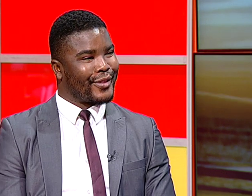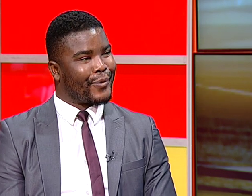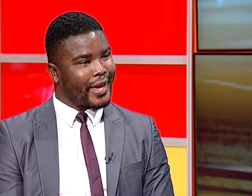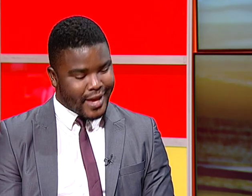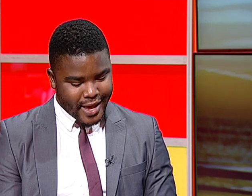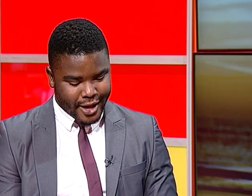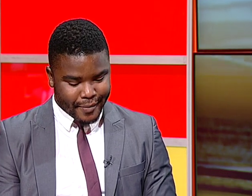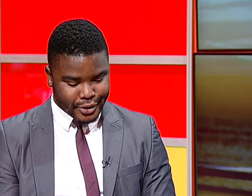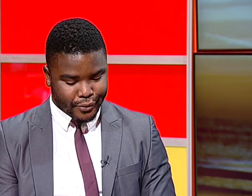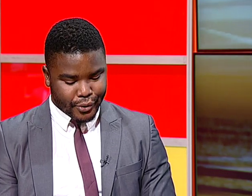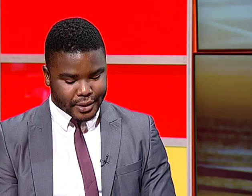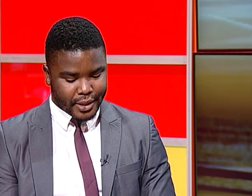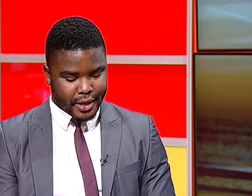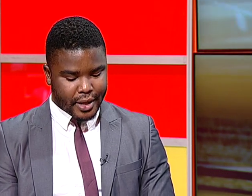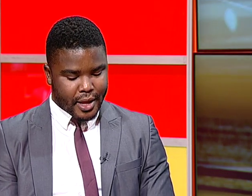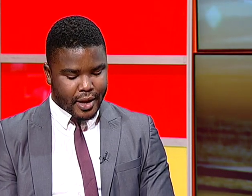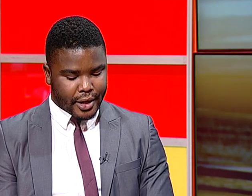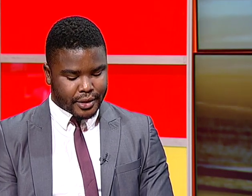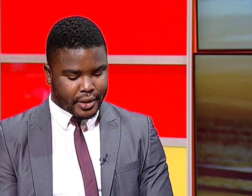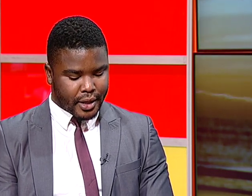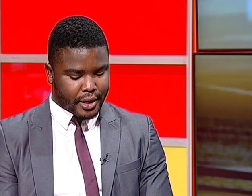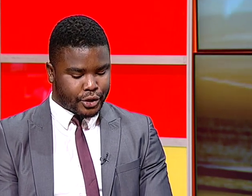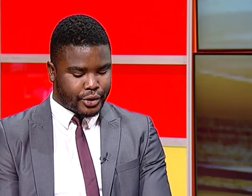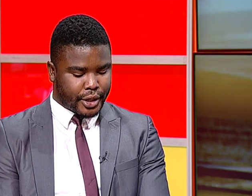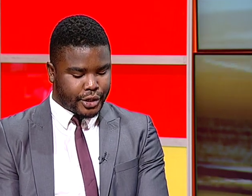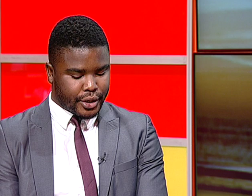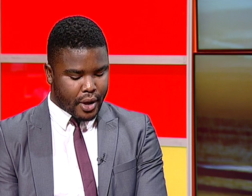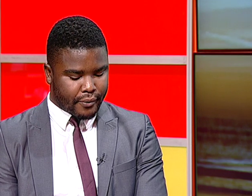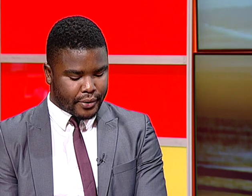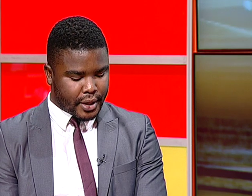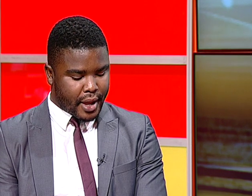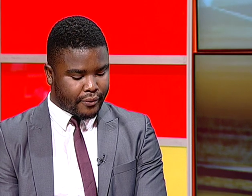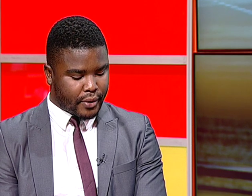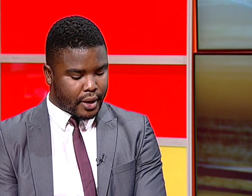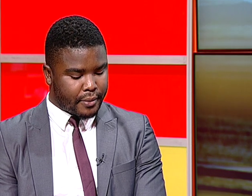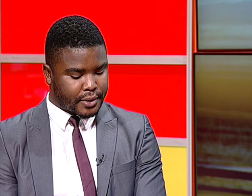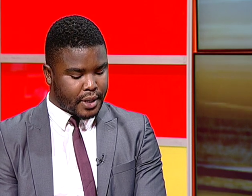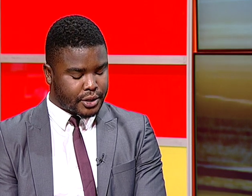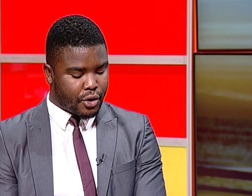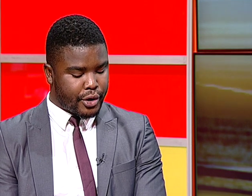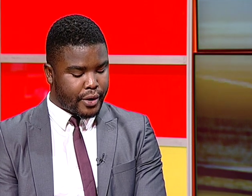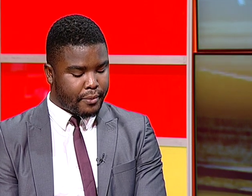week is, of course, the National Association of the Deaf, that's ordinary